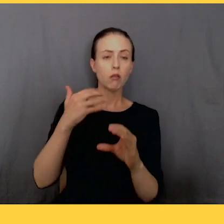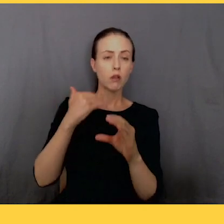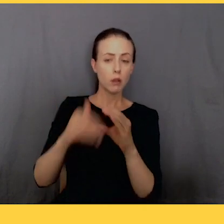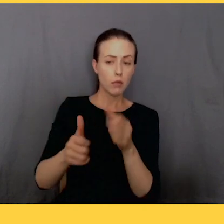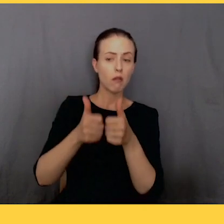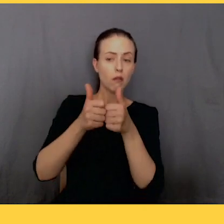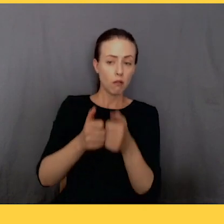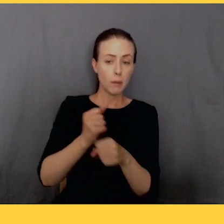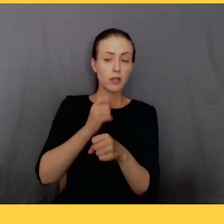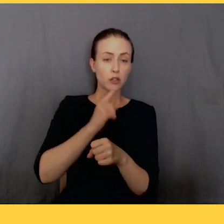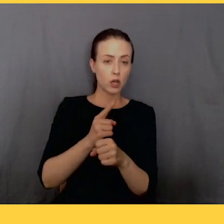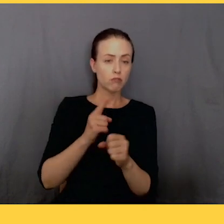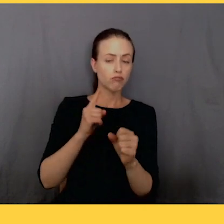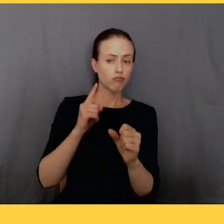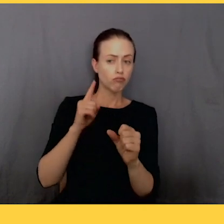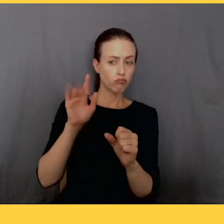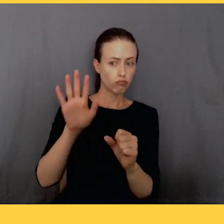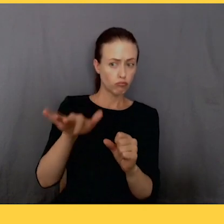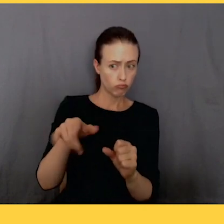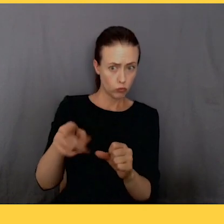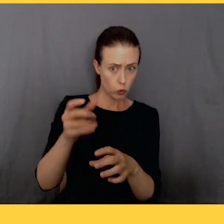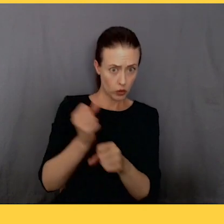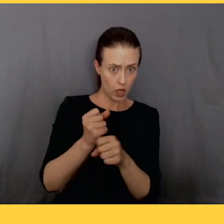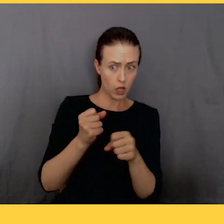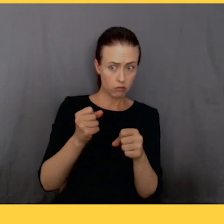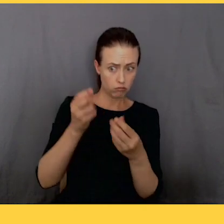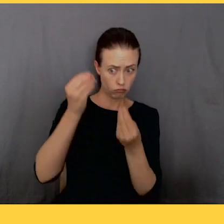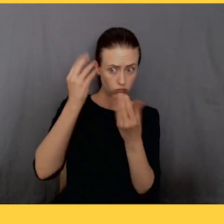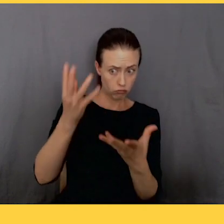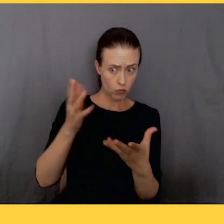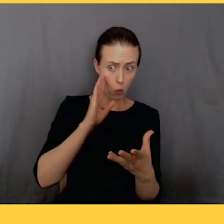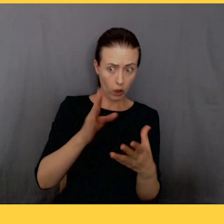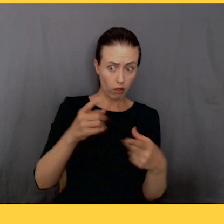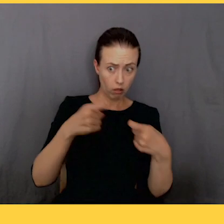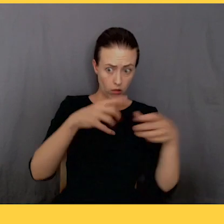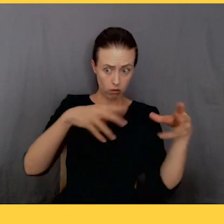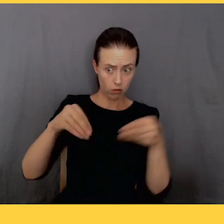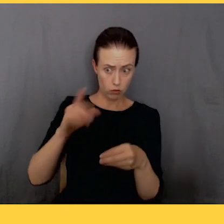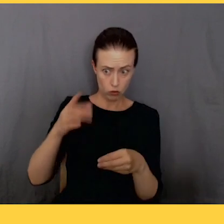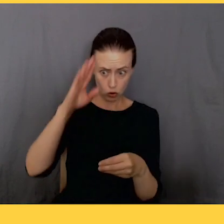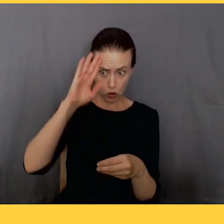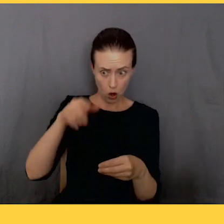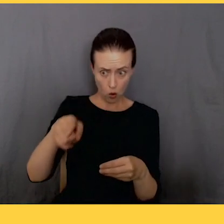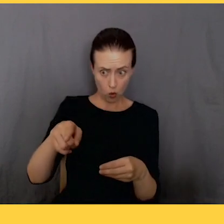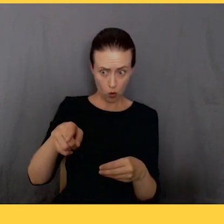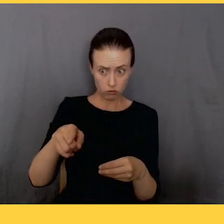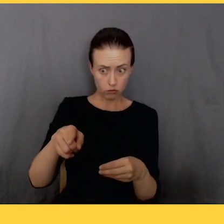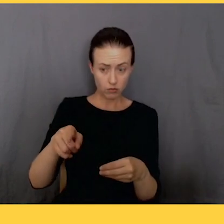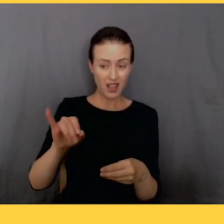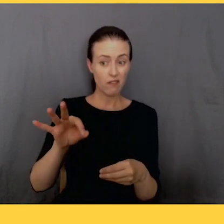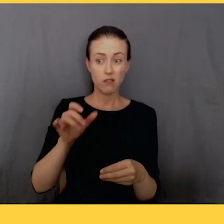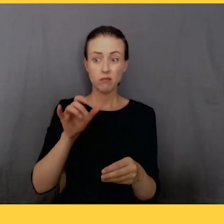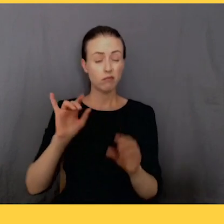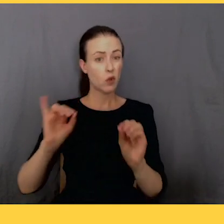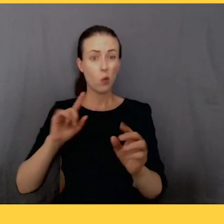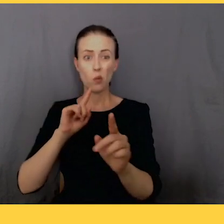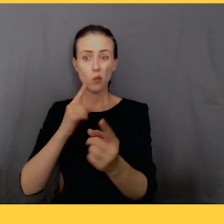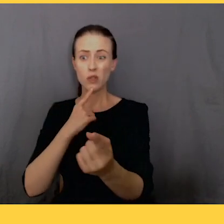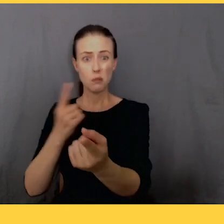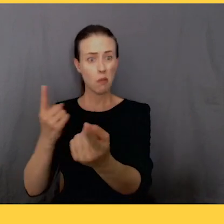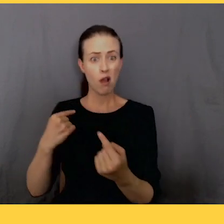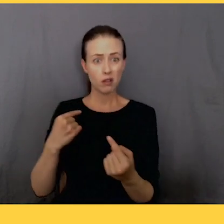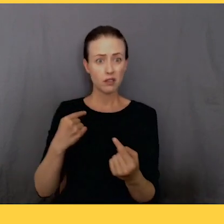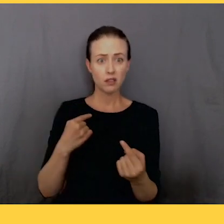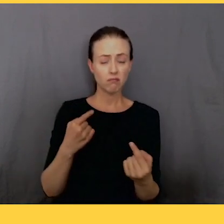to ensure that they've received notice about the potential PSPS event. And then eventually, if we still have not